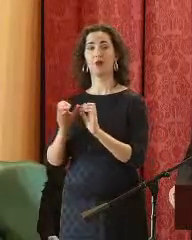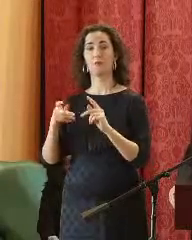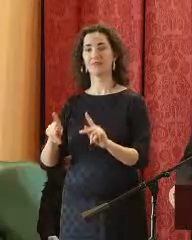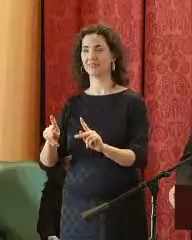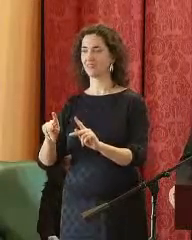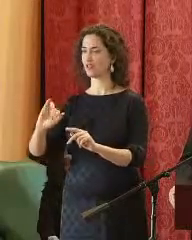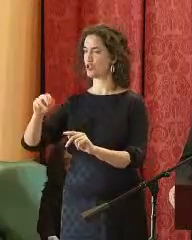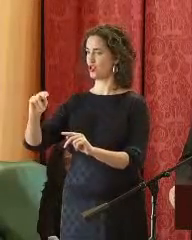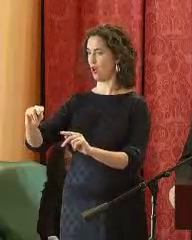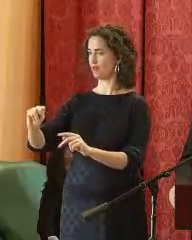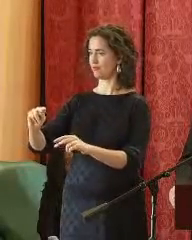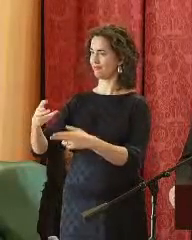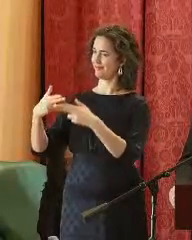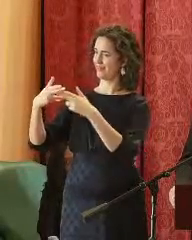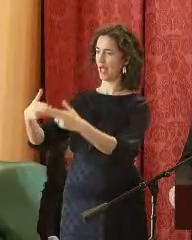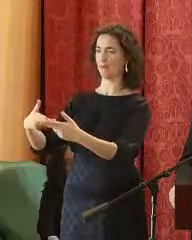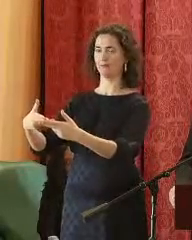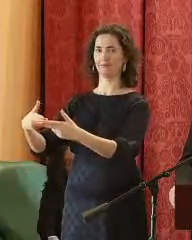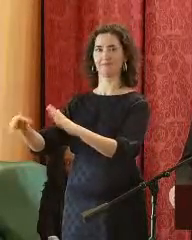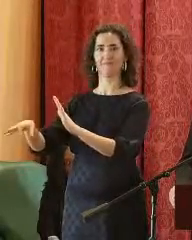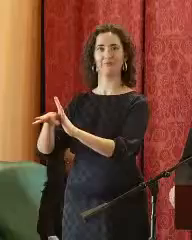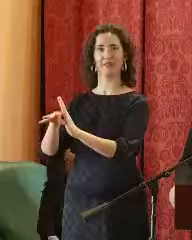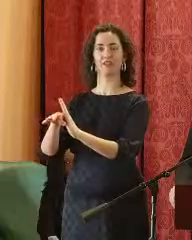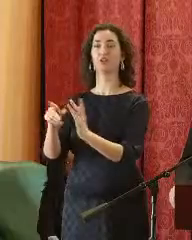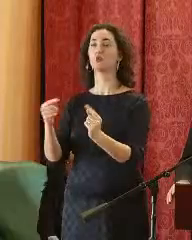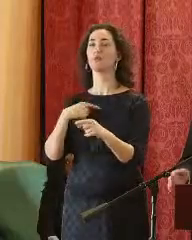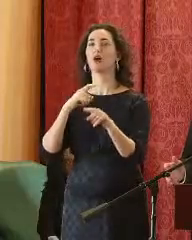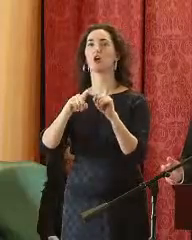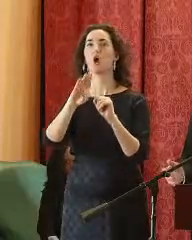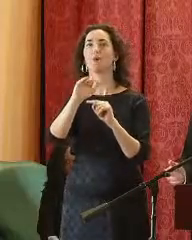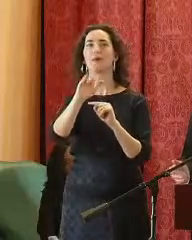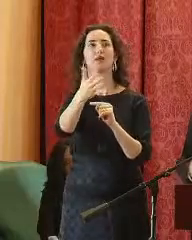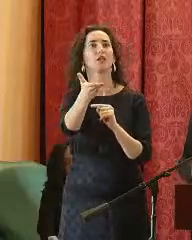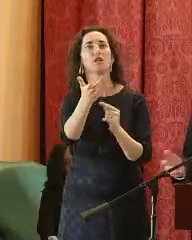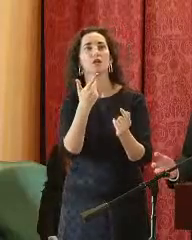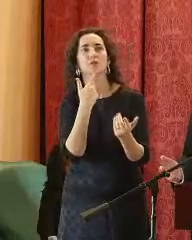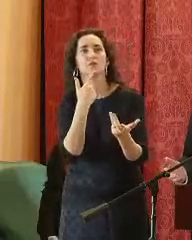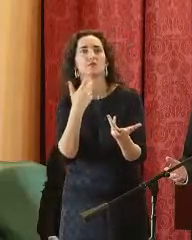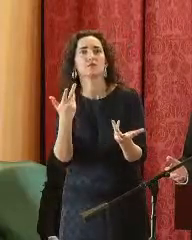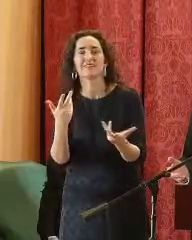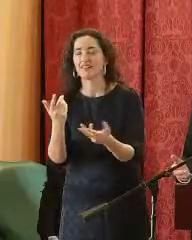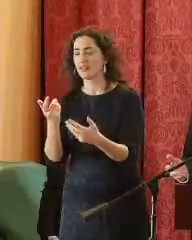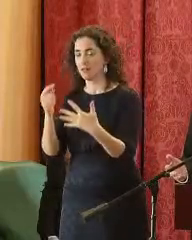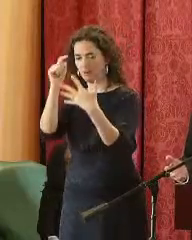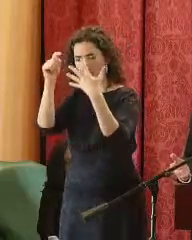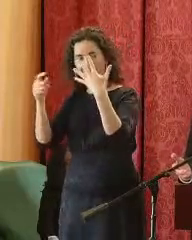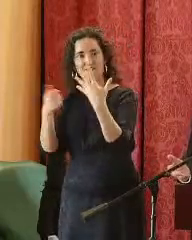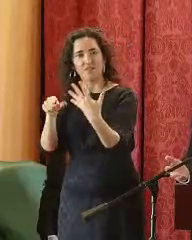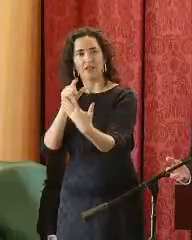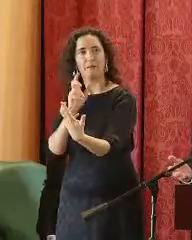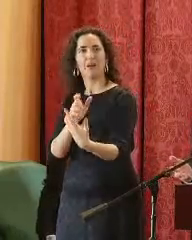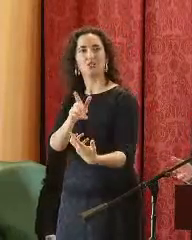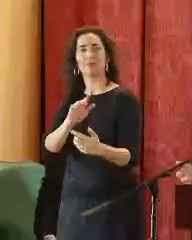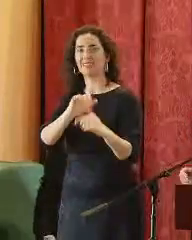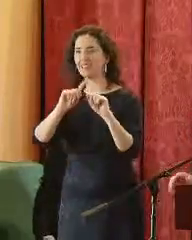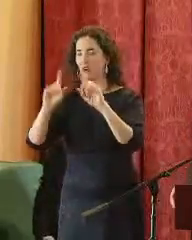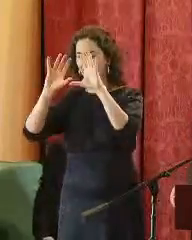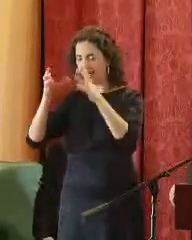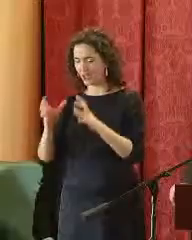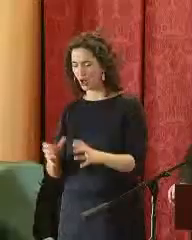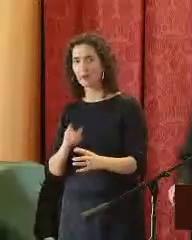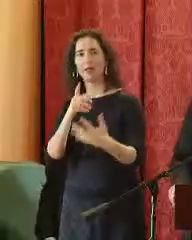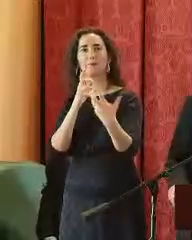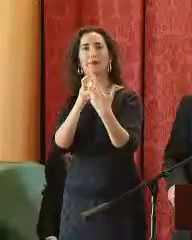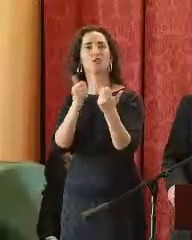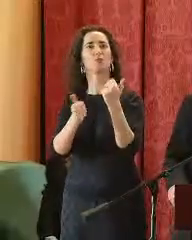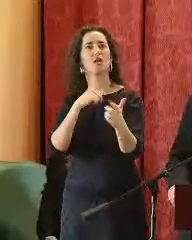John. I called Bambi and said, what am I nominating for? He qualifies for just about every one of these categories.